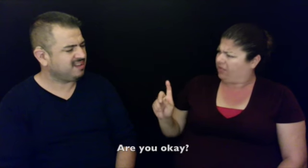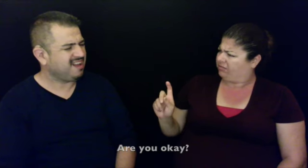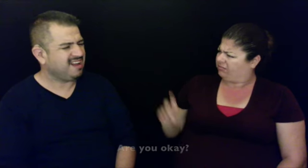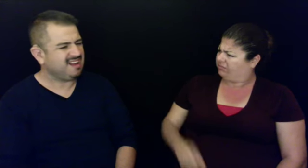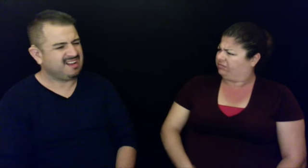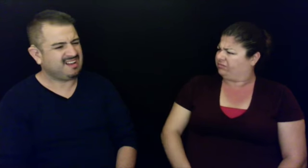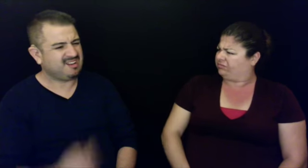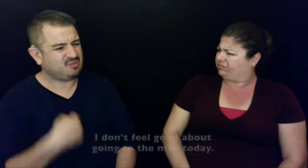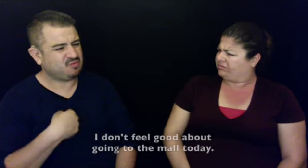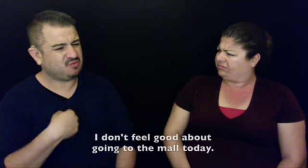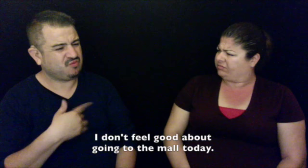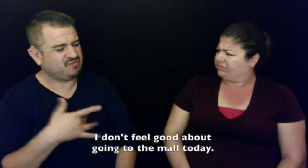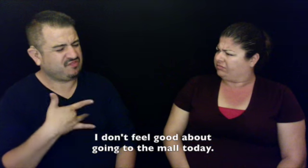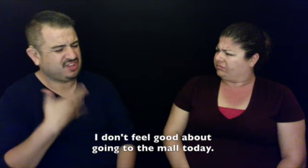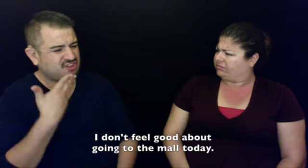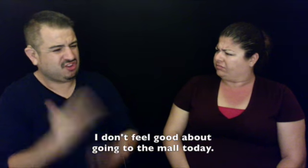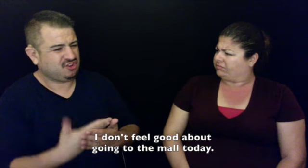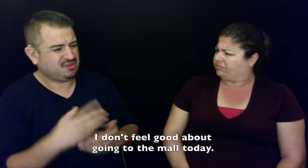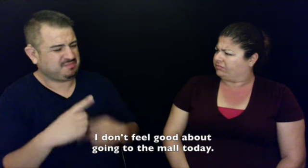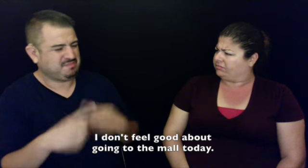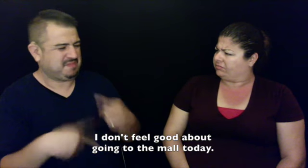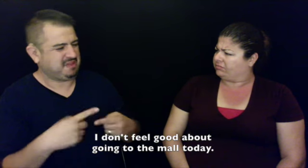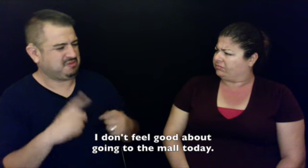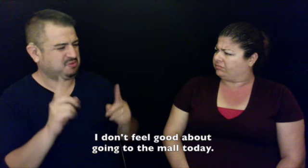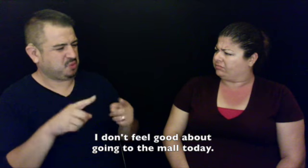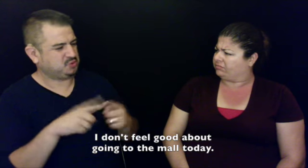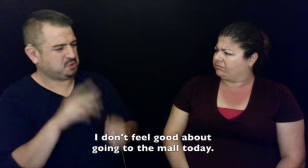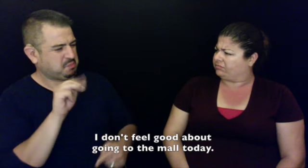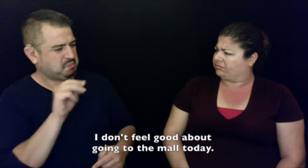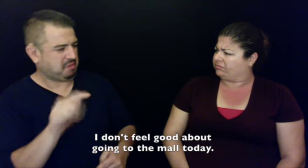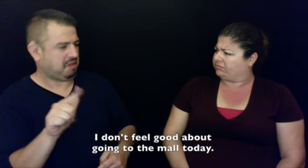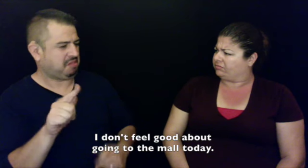okay? I don't feel good about going to the mall today.